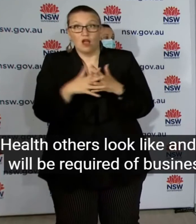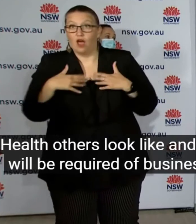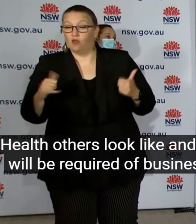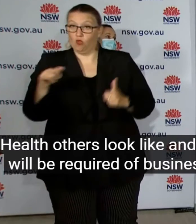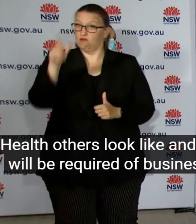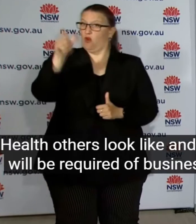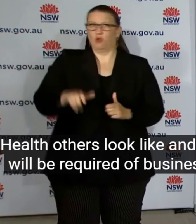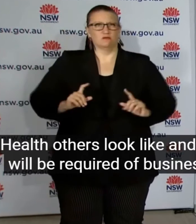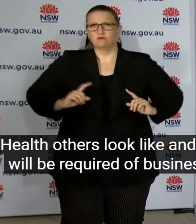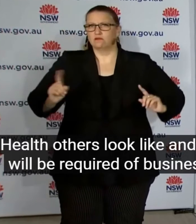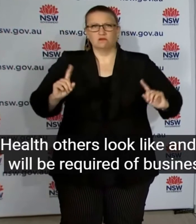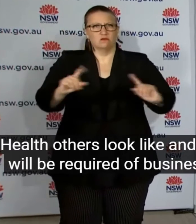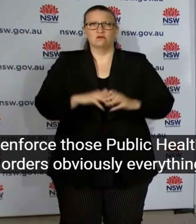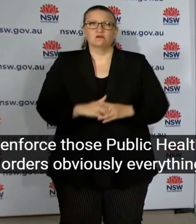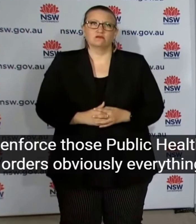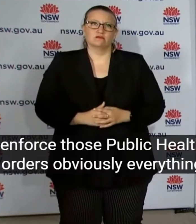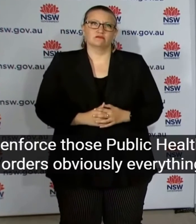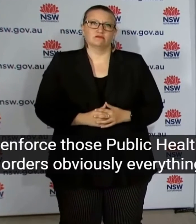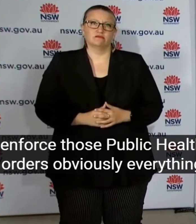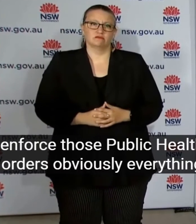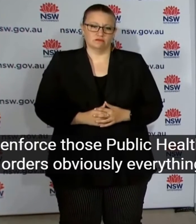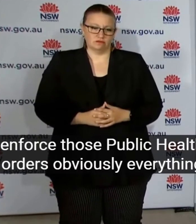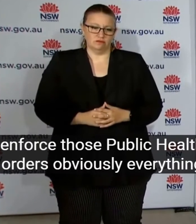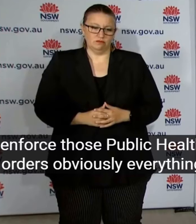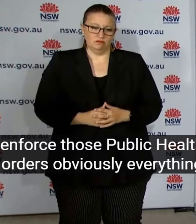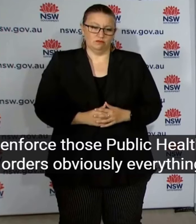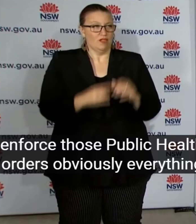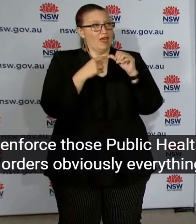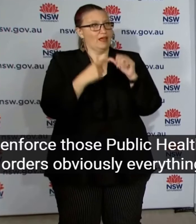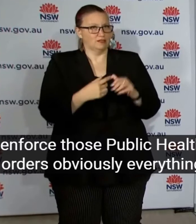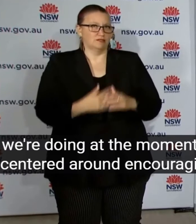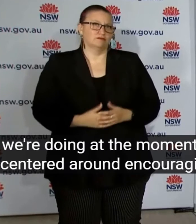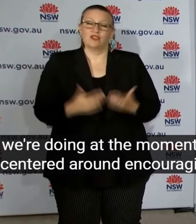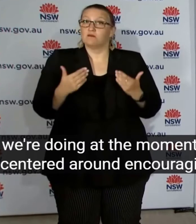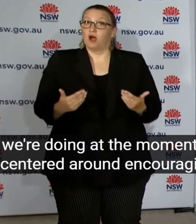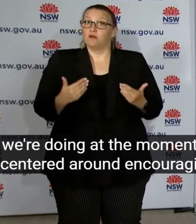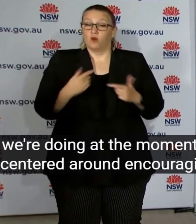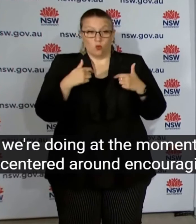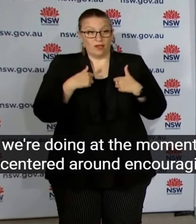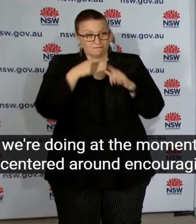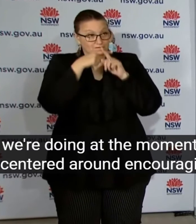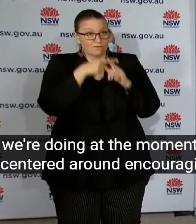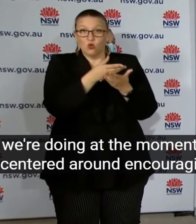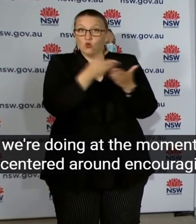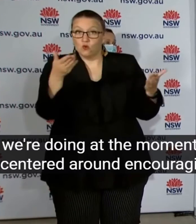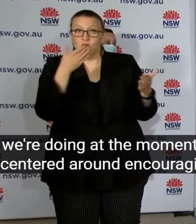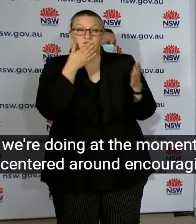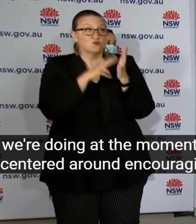around encouraging everybody to get vaccinated. And if you're double